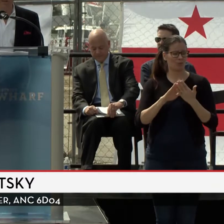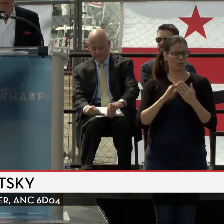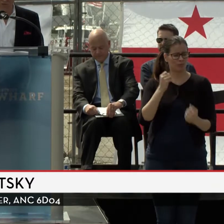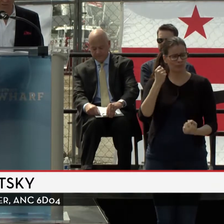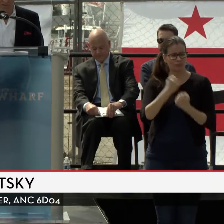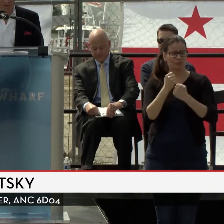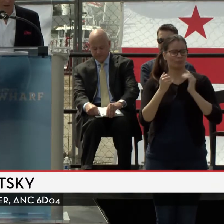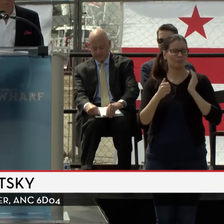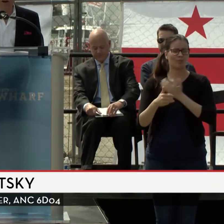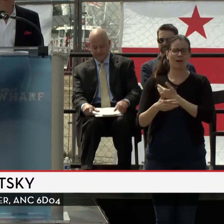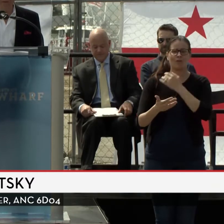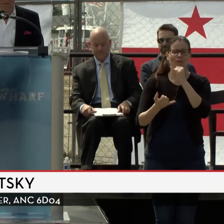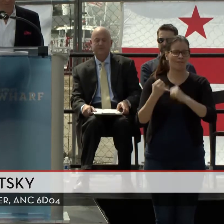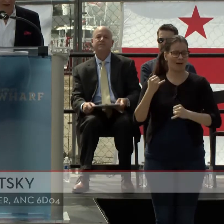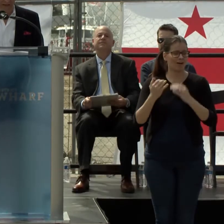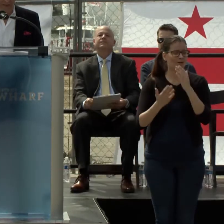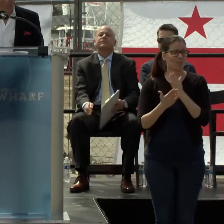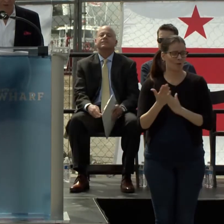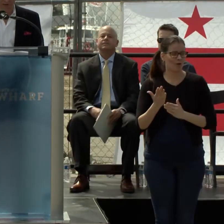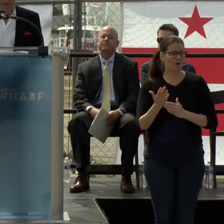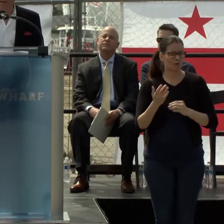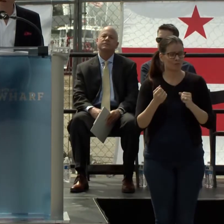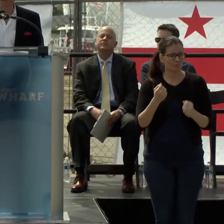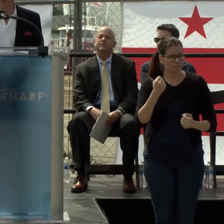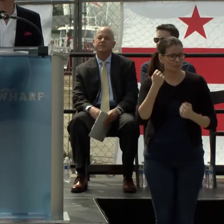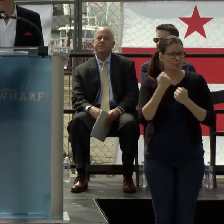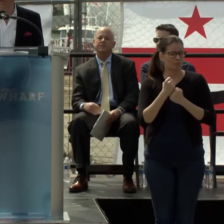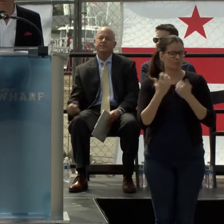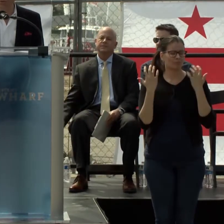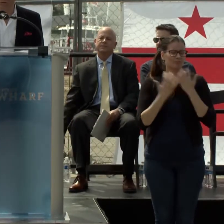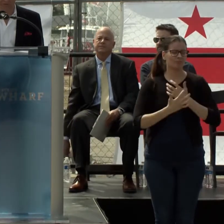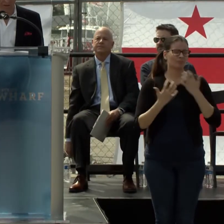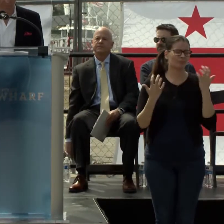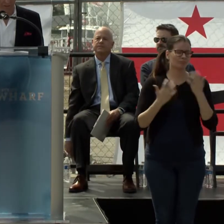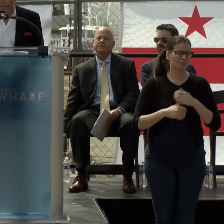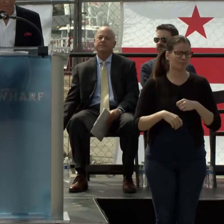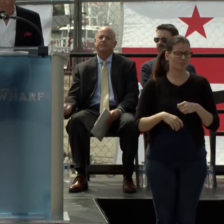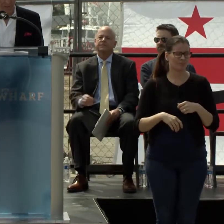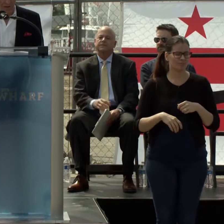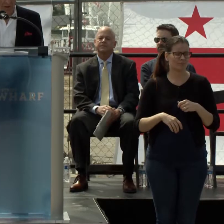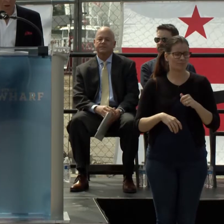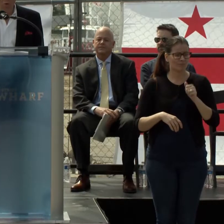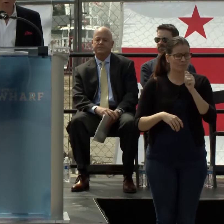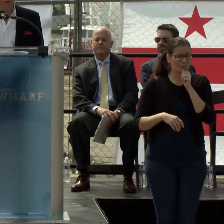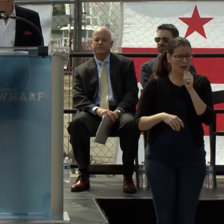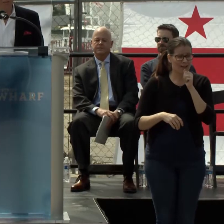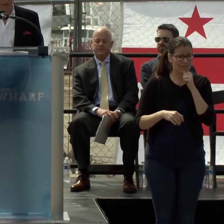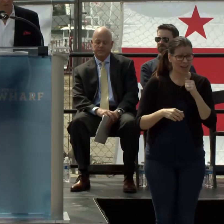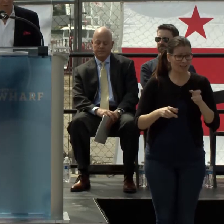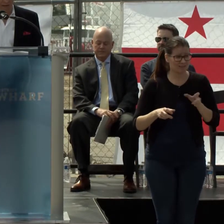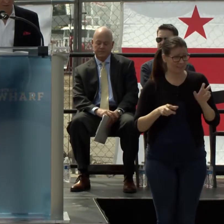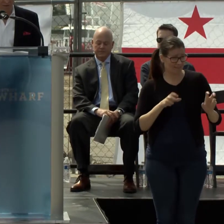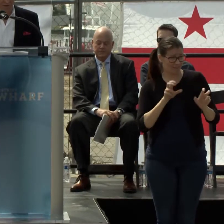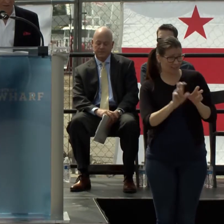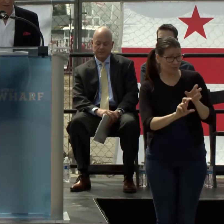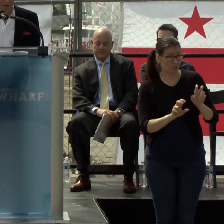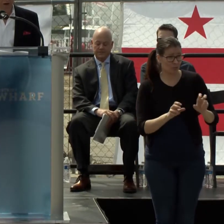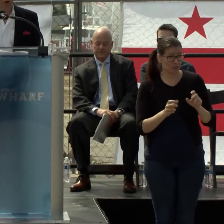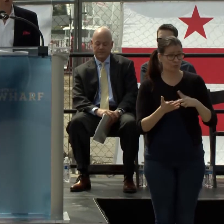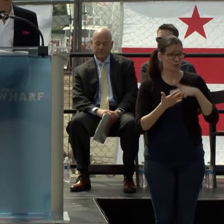most audacious, privately financed project ever built in the District of Columbia. Welcome to